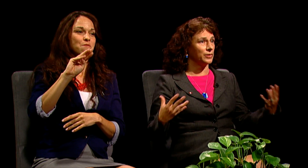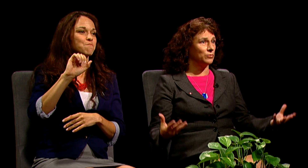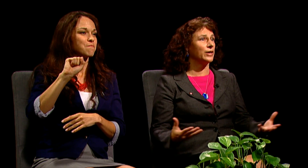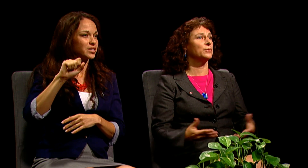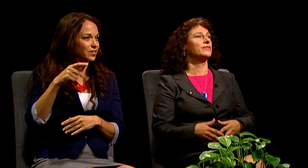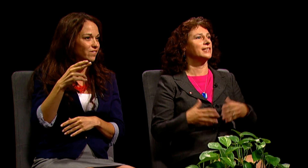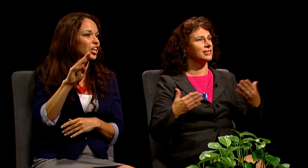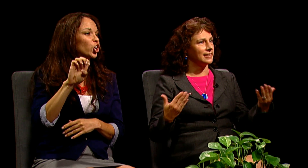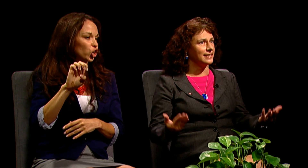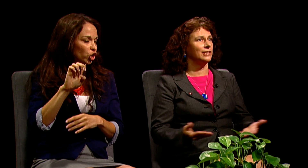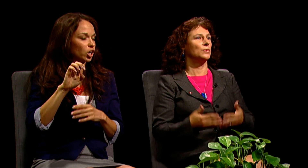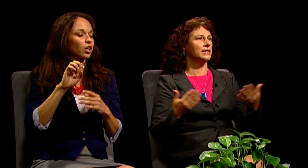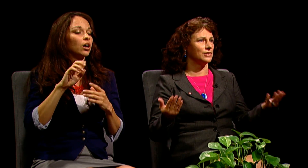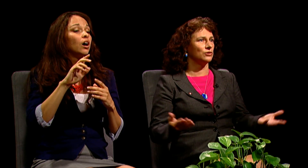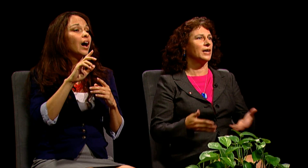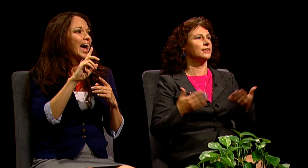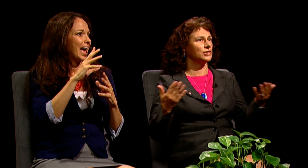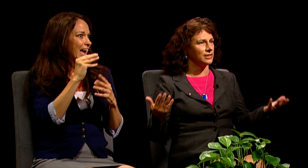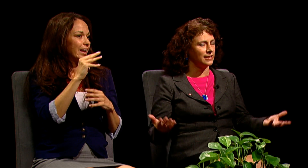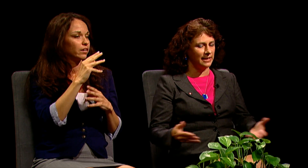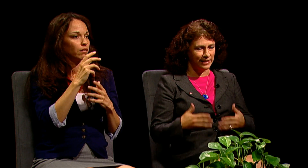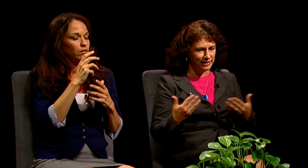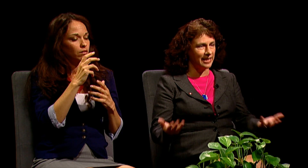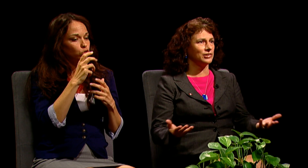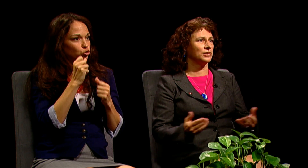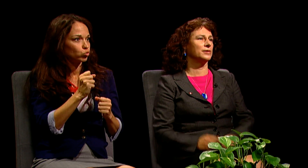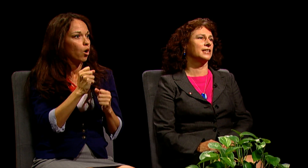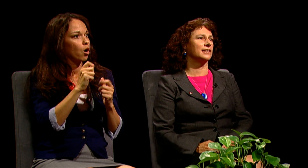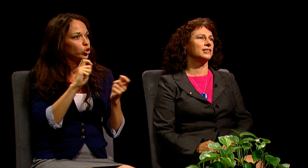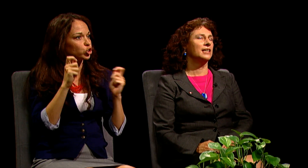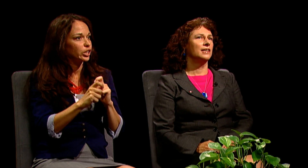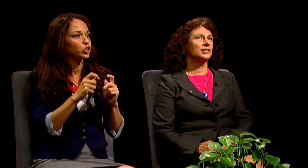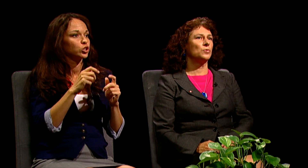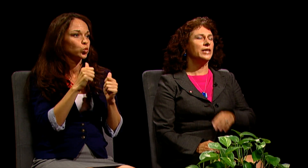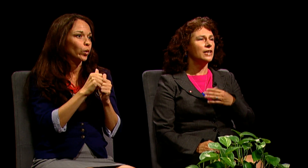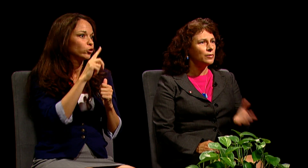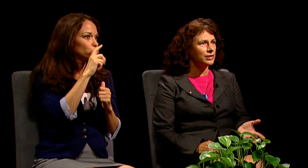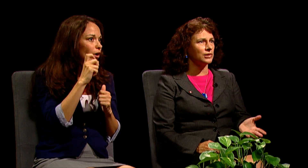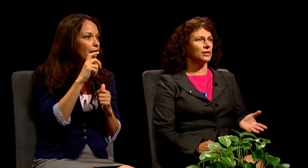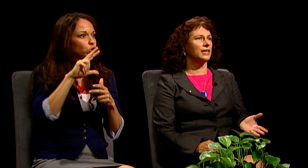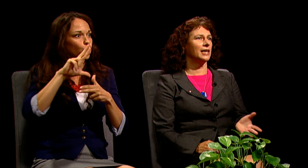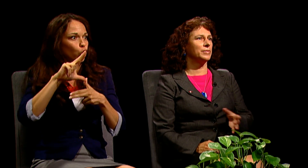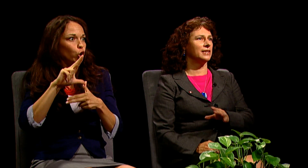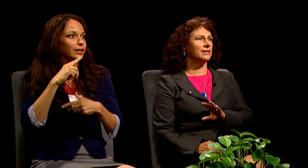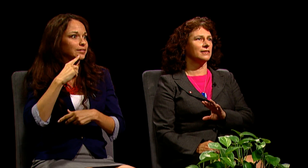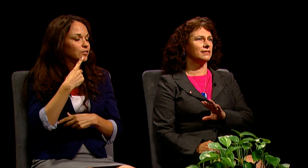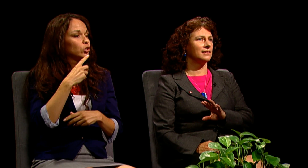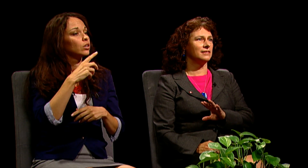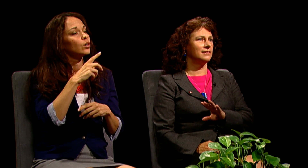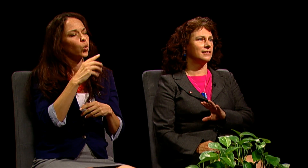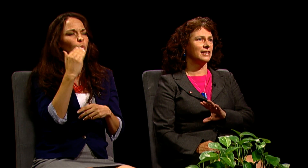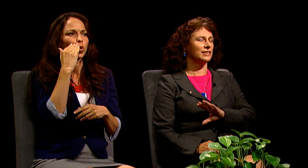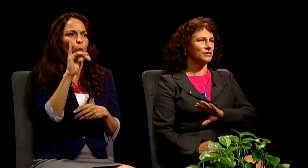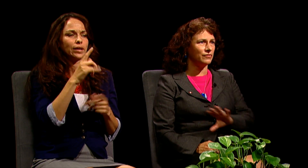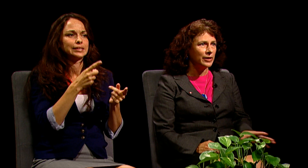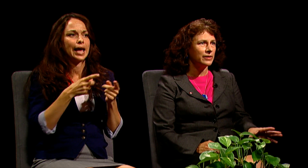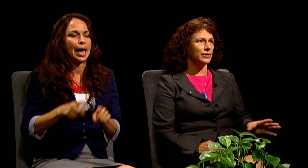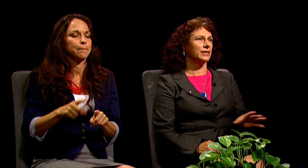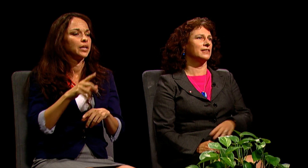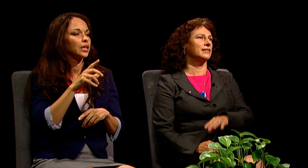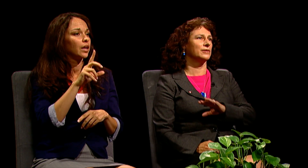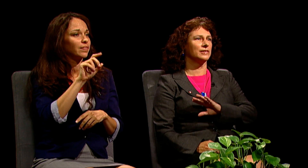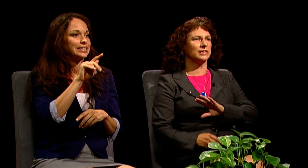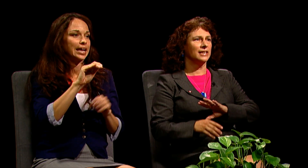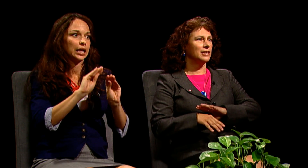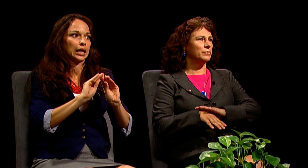these extreme weather events like heat waves and droughts and intense hurricanes. So we know this is all happening. The data is very,